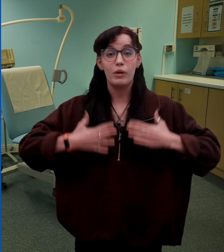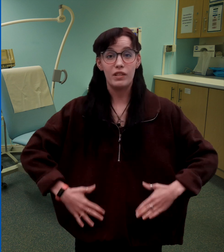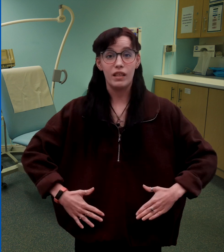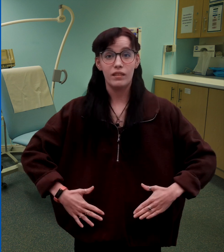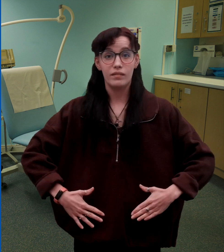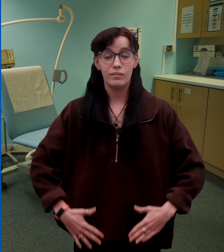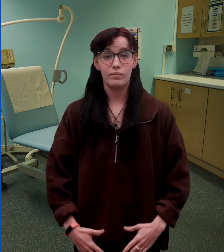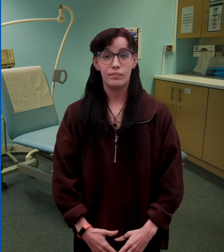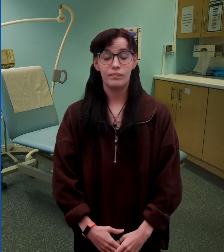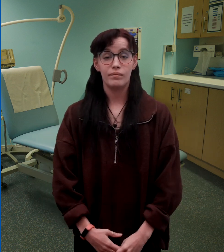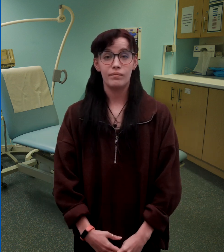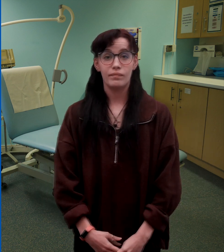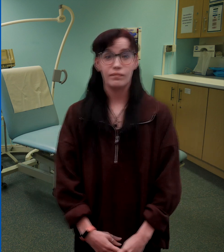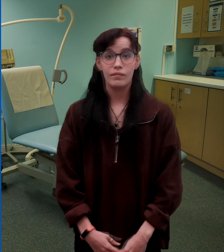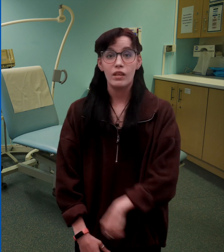inside your body.